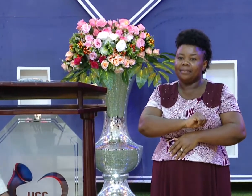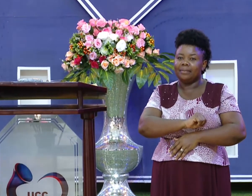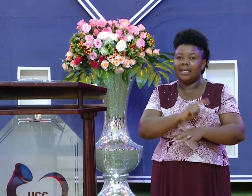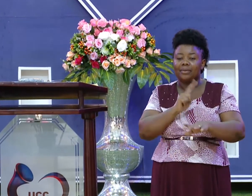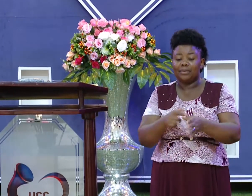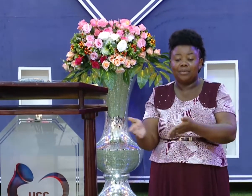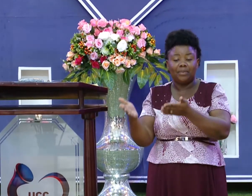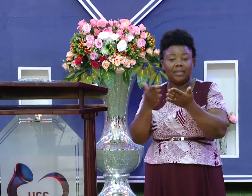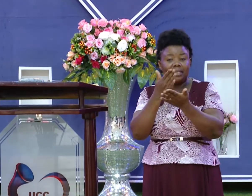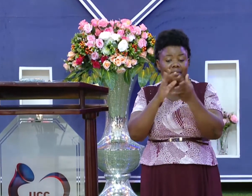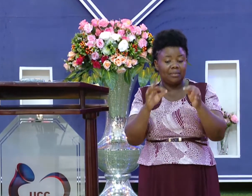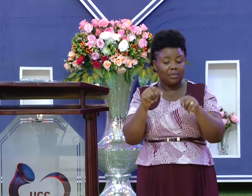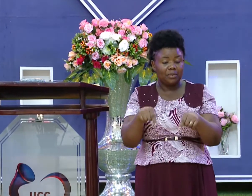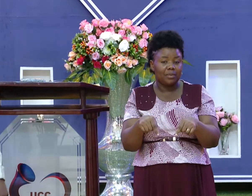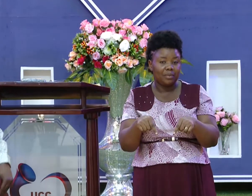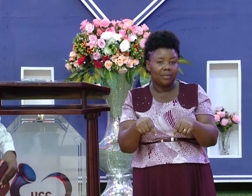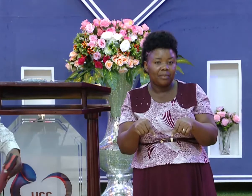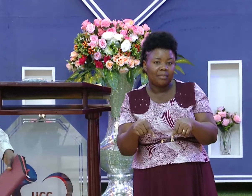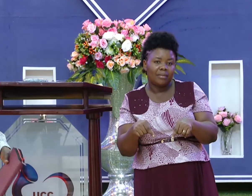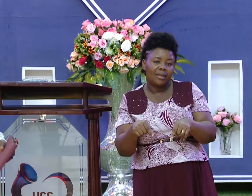And today when you bring your thing,